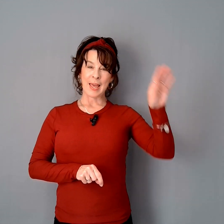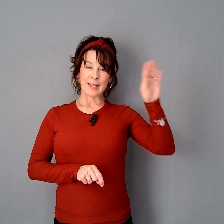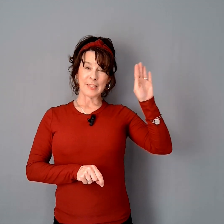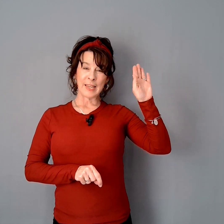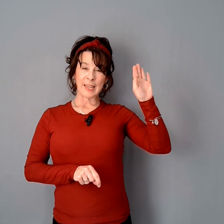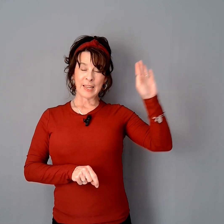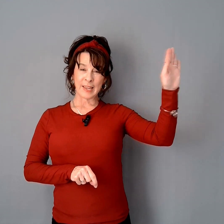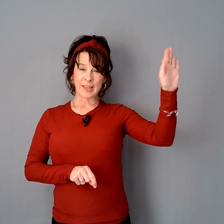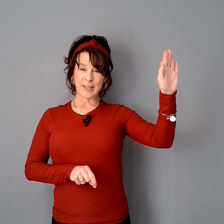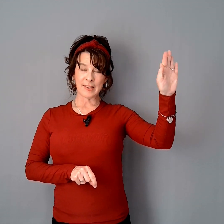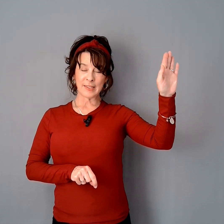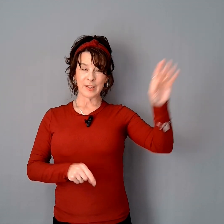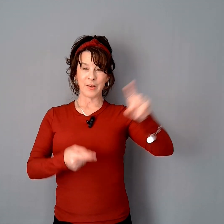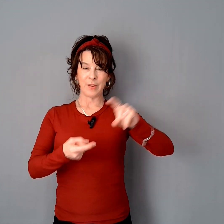As his